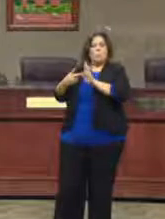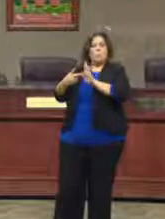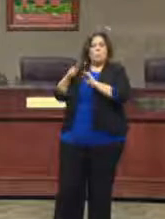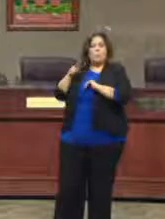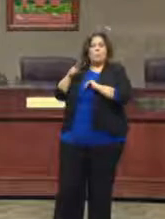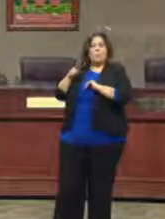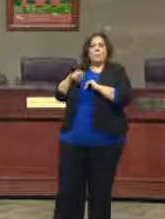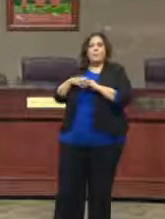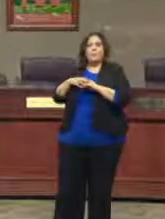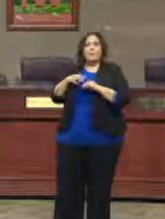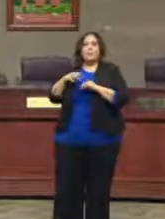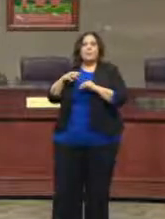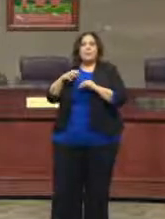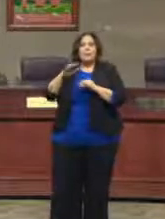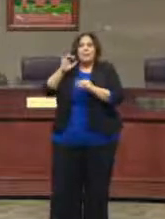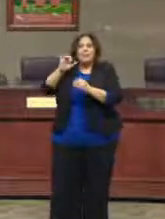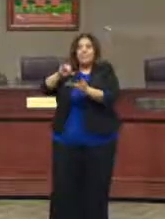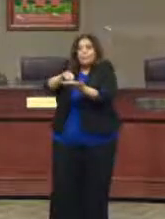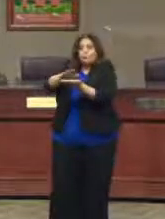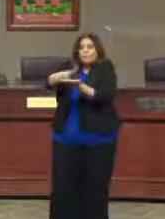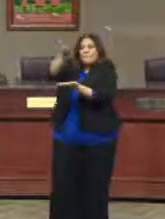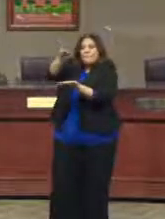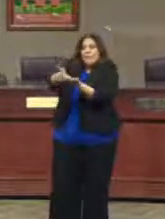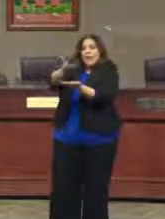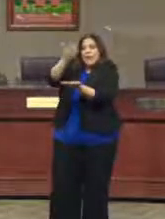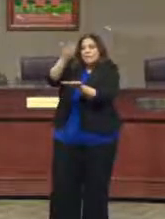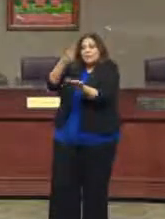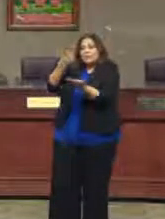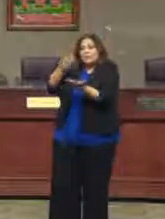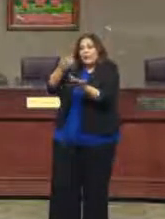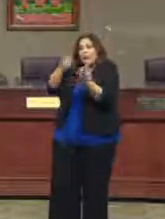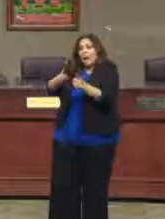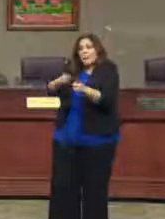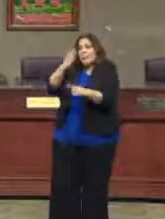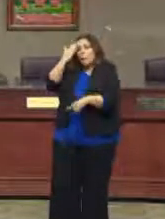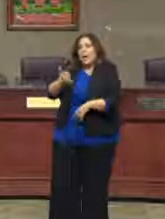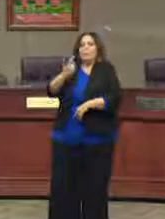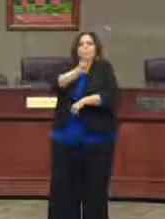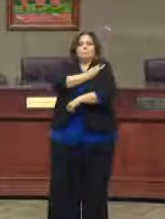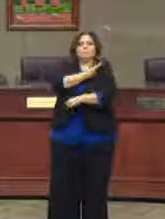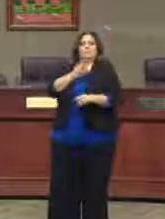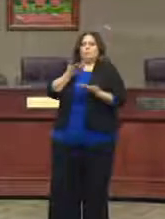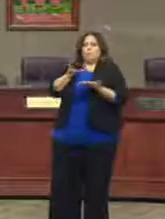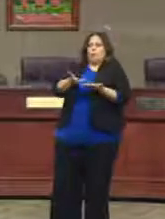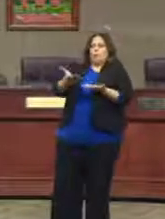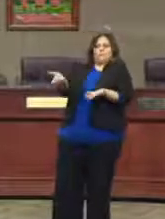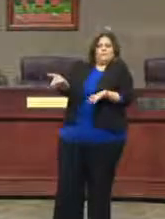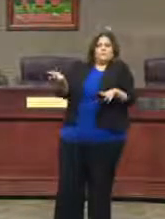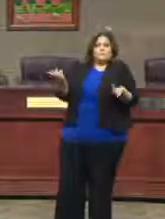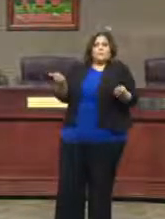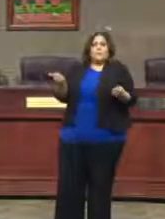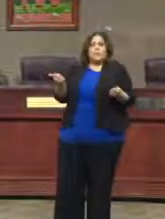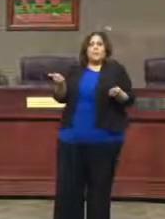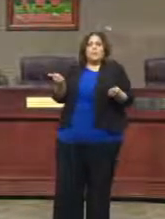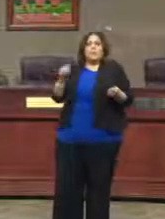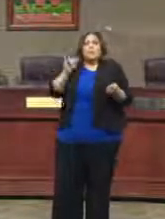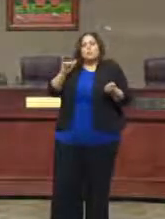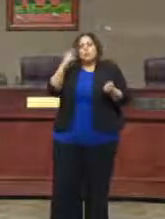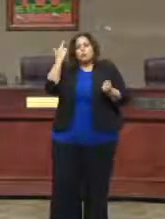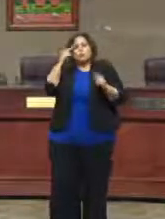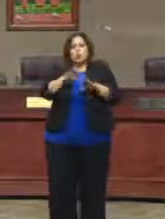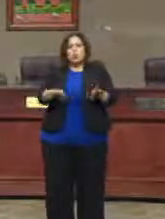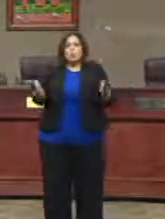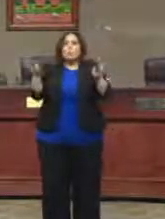that's a fact of the vaccination efforts that we have engaged. And this is why it's significant to try